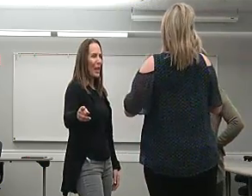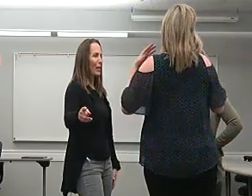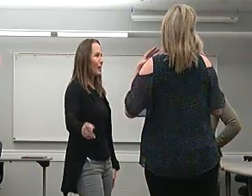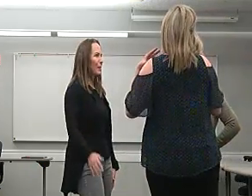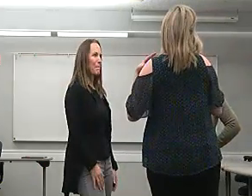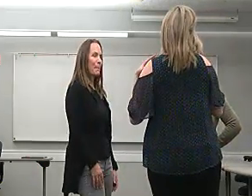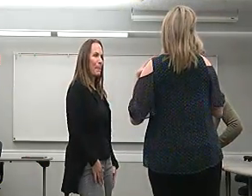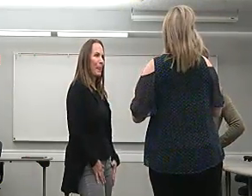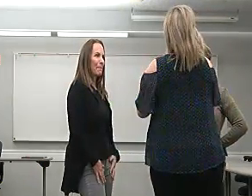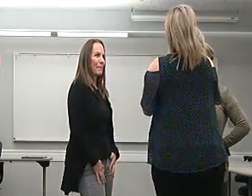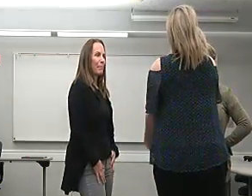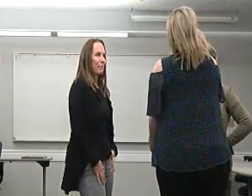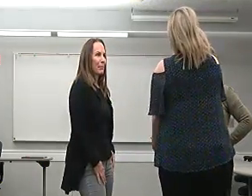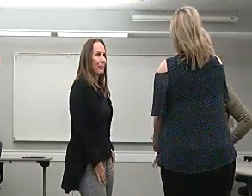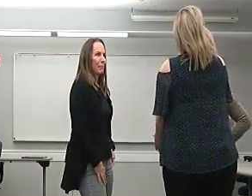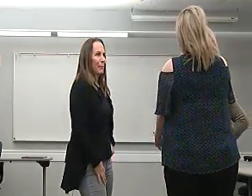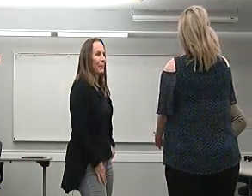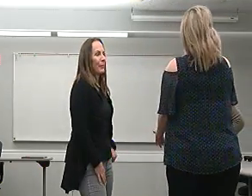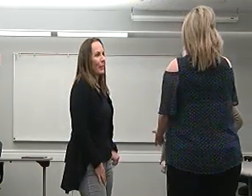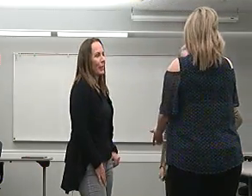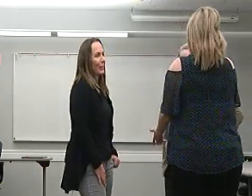But it's funny.